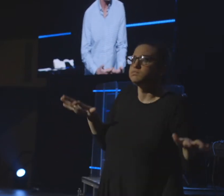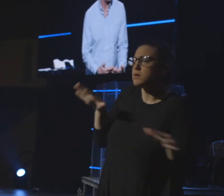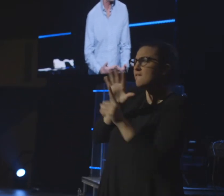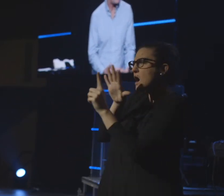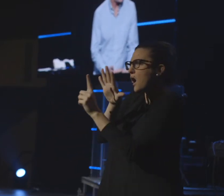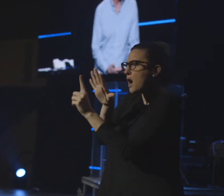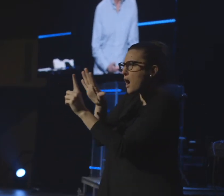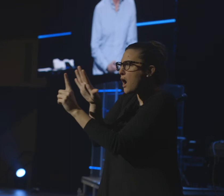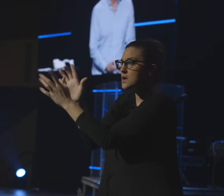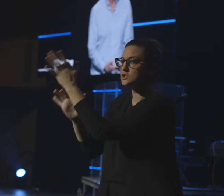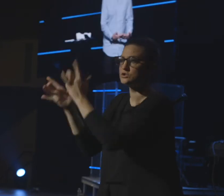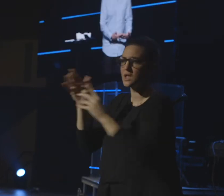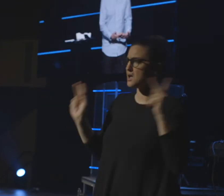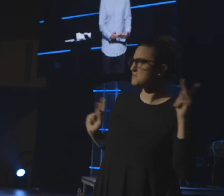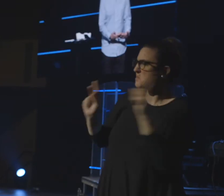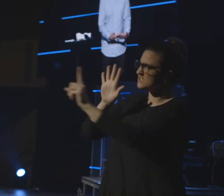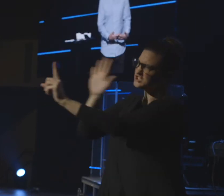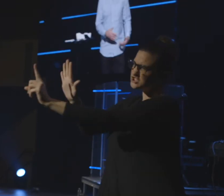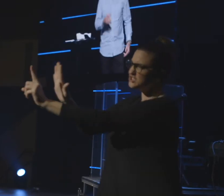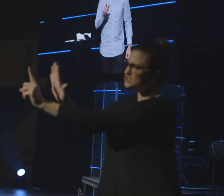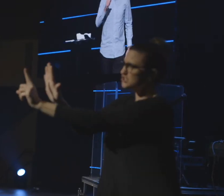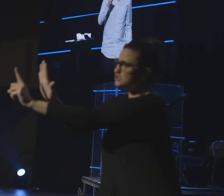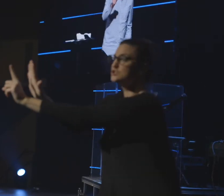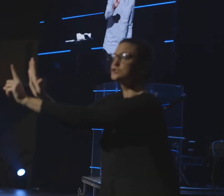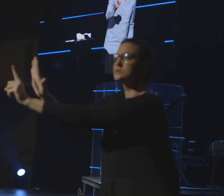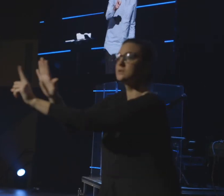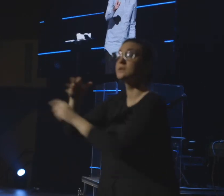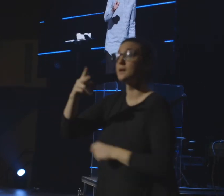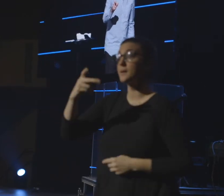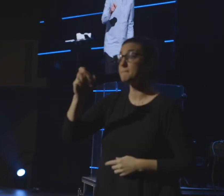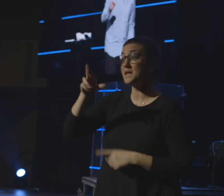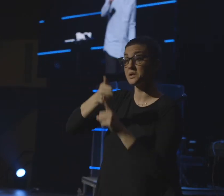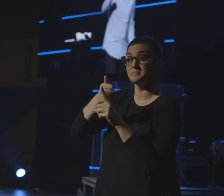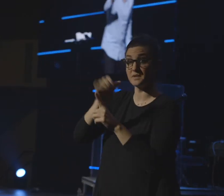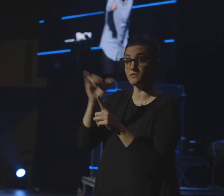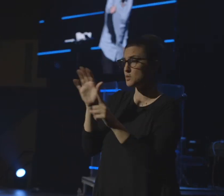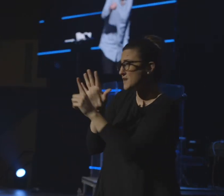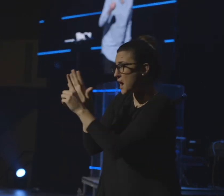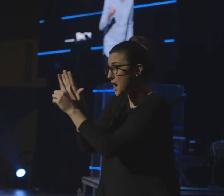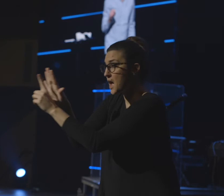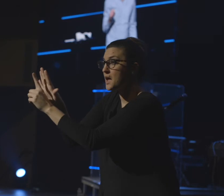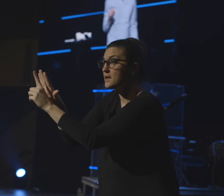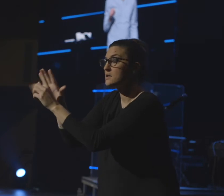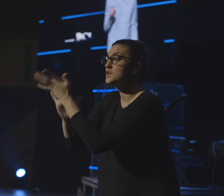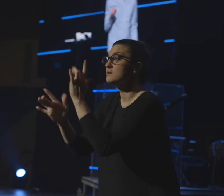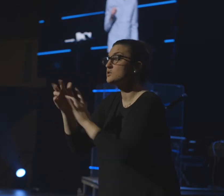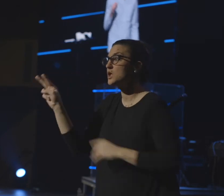Peter was one of his followers. So were his friends. But Jesus looks at Peter in Matthew 16. He says, Simon, which was his